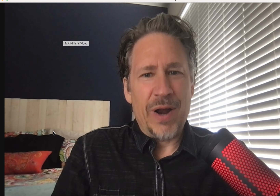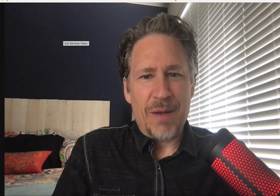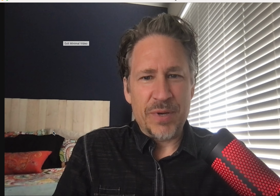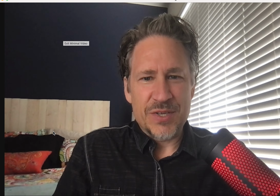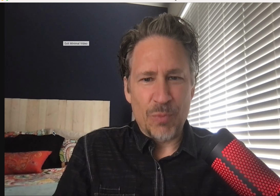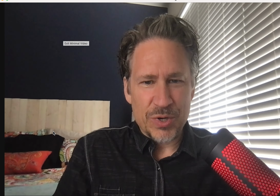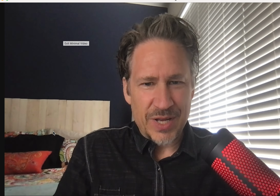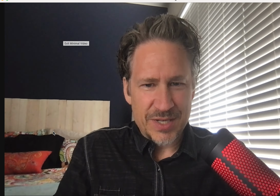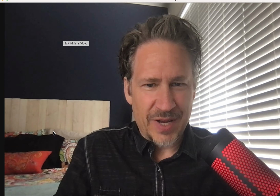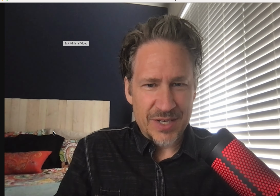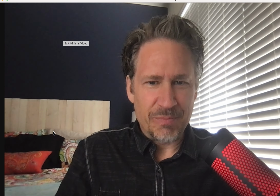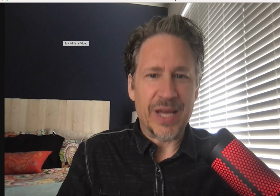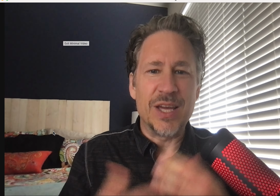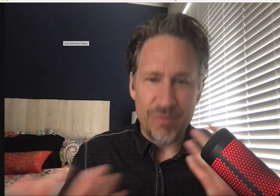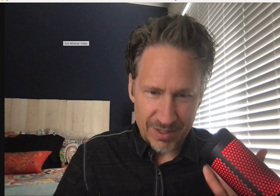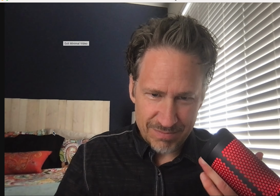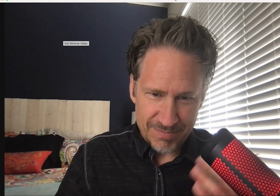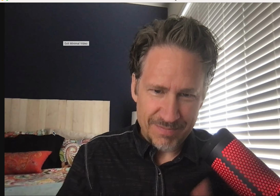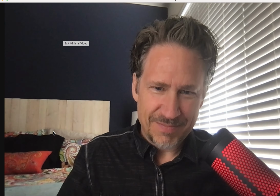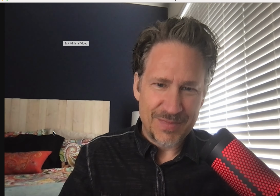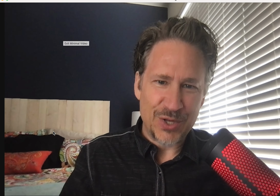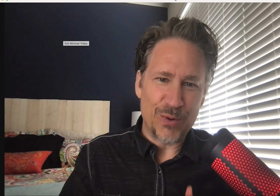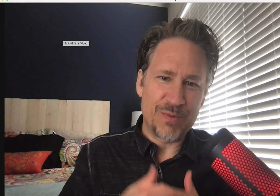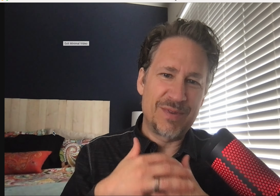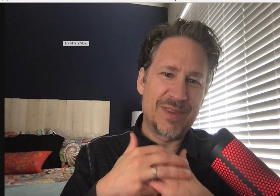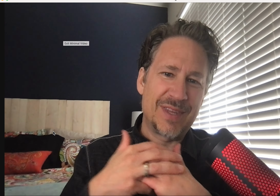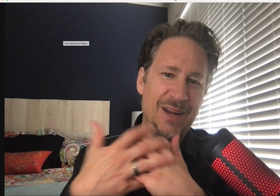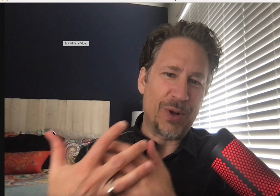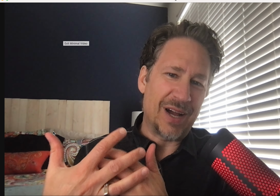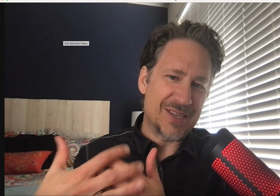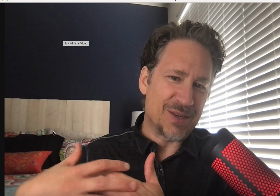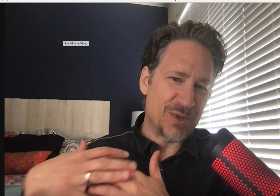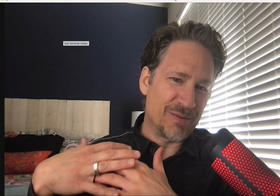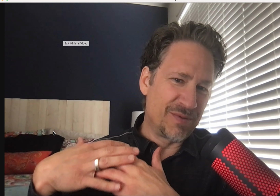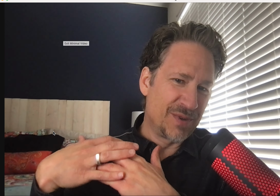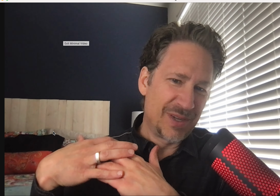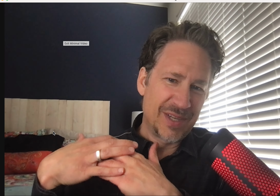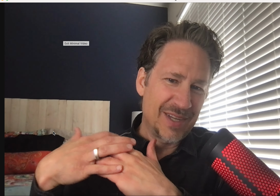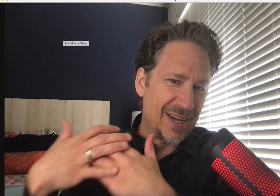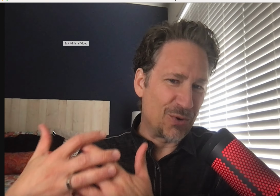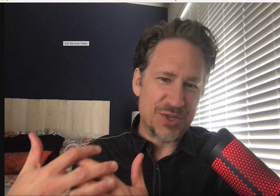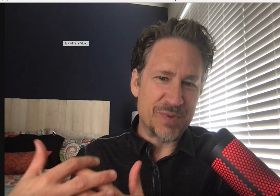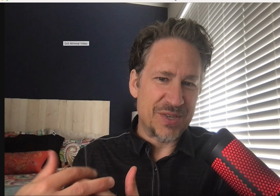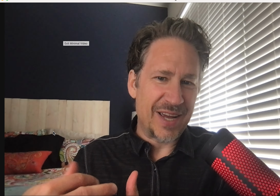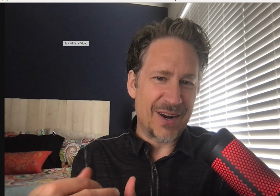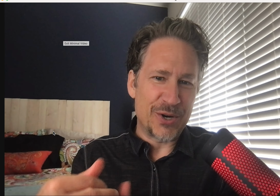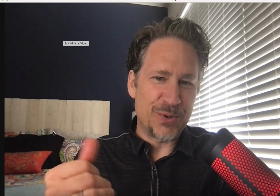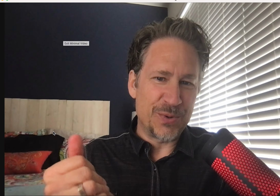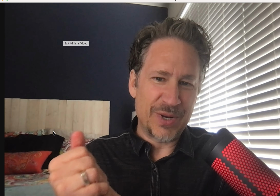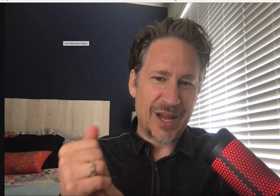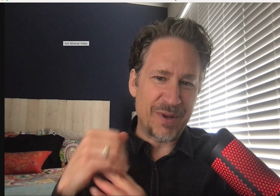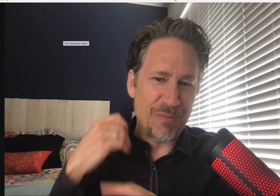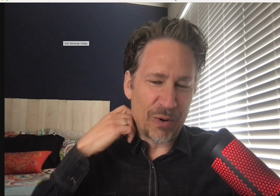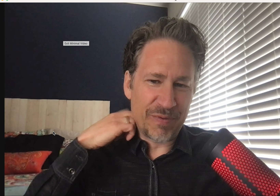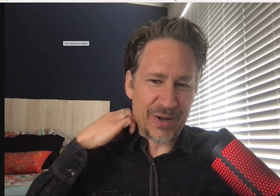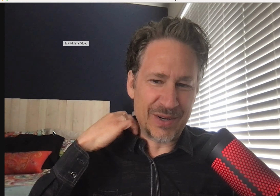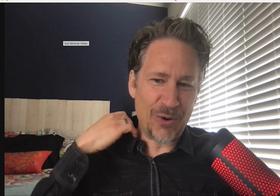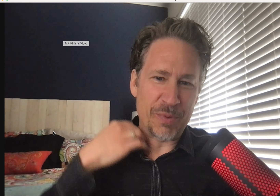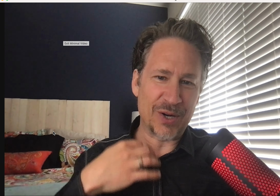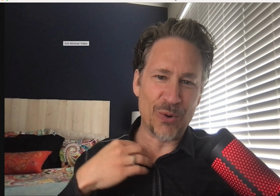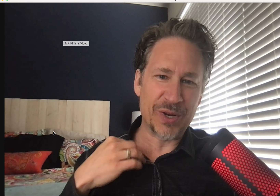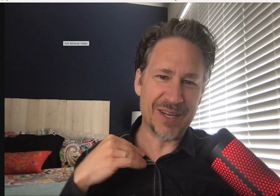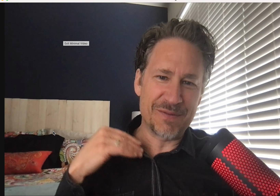more happiness, more satisfaction by giving. You know, that whole concept of on Christmas Day, are you having more